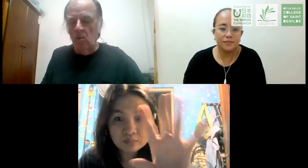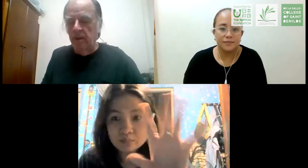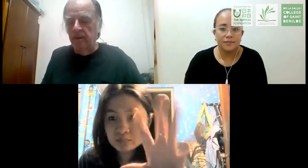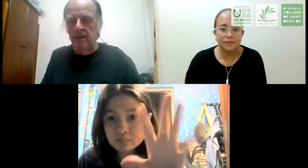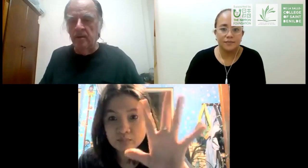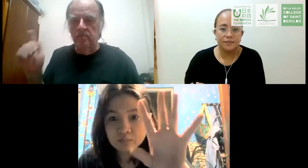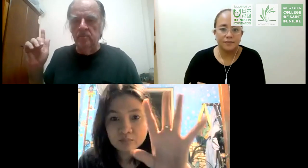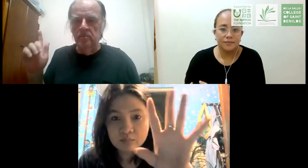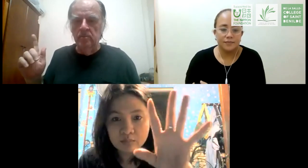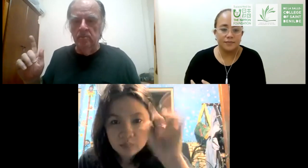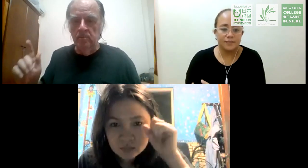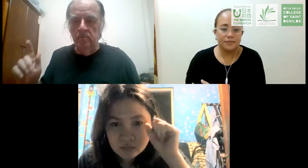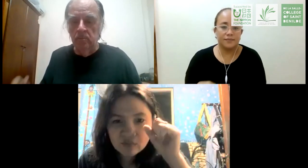Okay, and I'll.